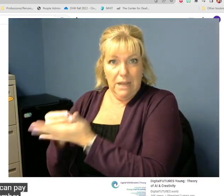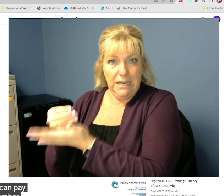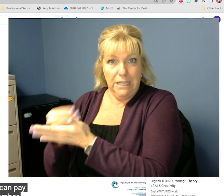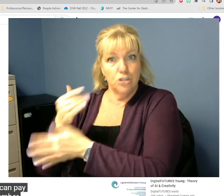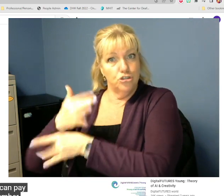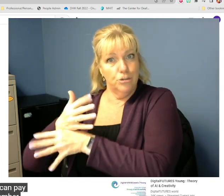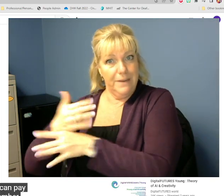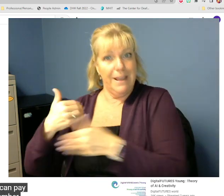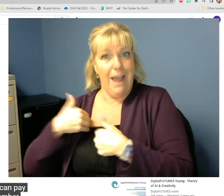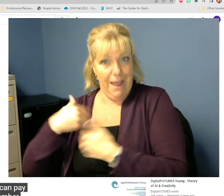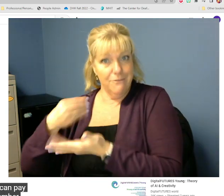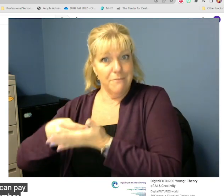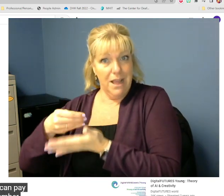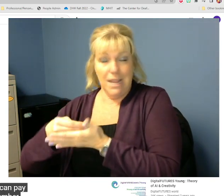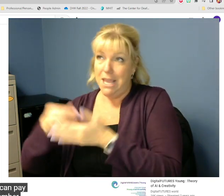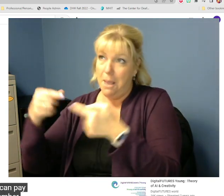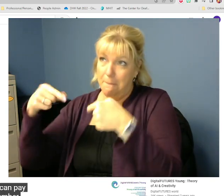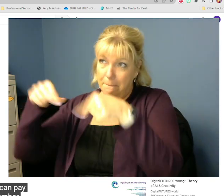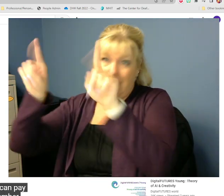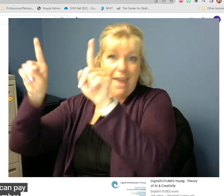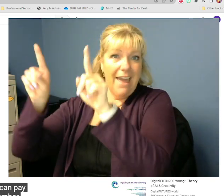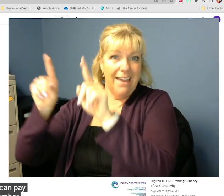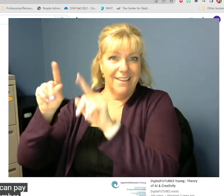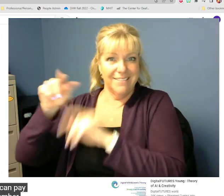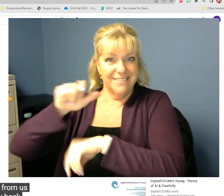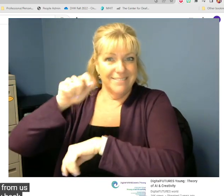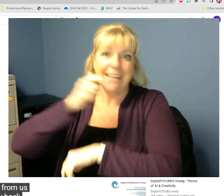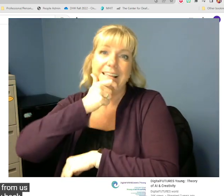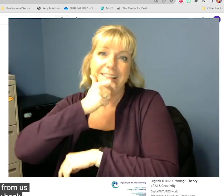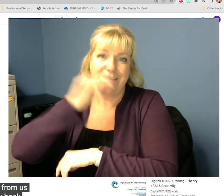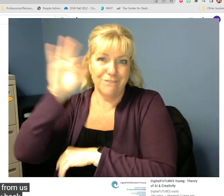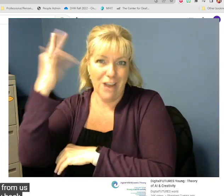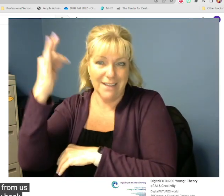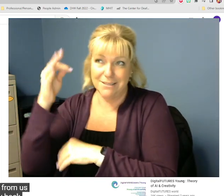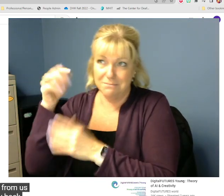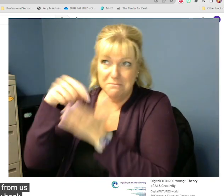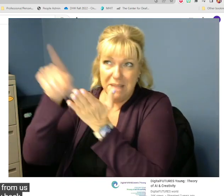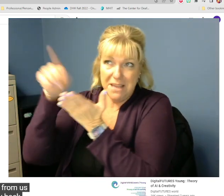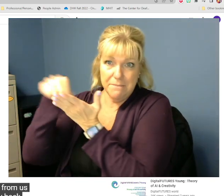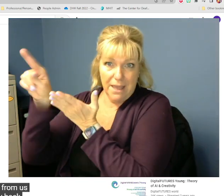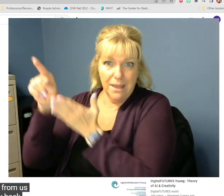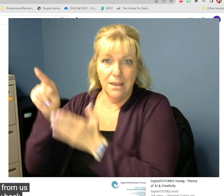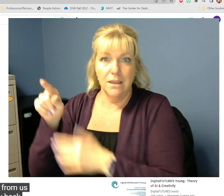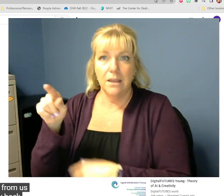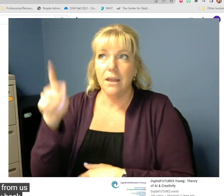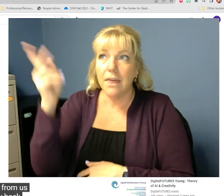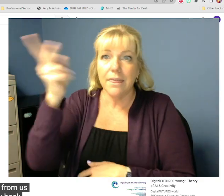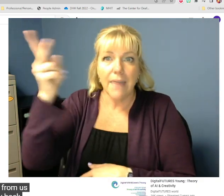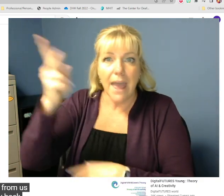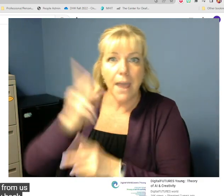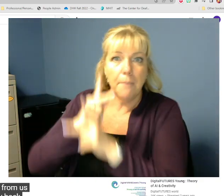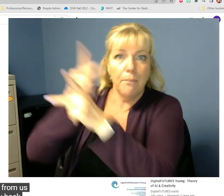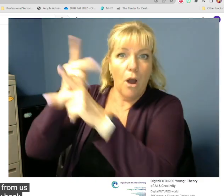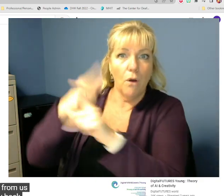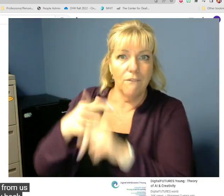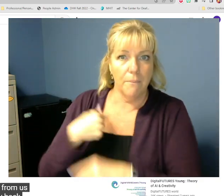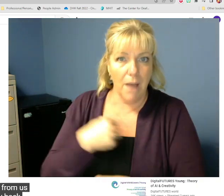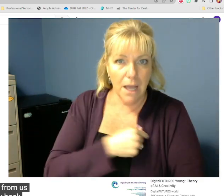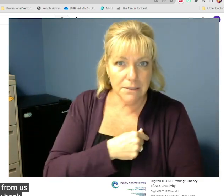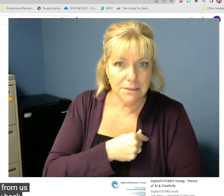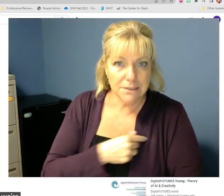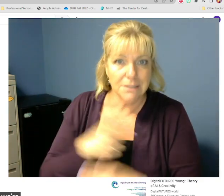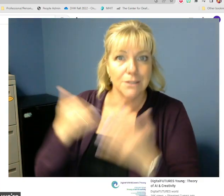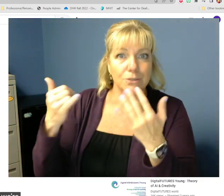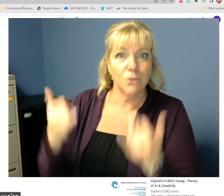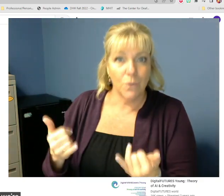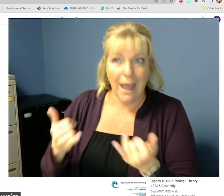Germany can pay back England and France. And remember, England and France had borrowed money from us. So now England and France can